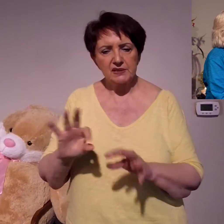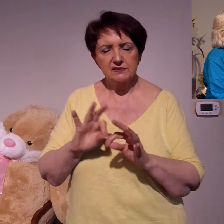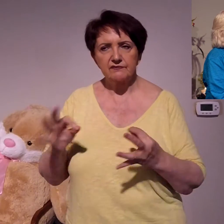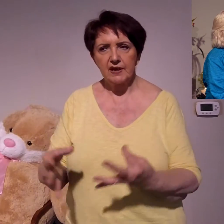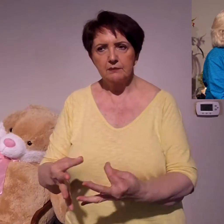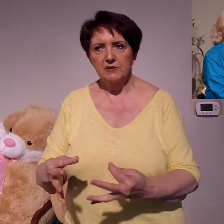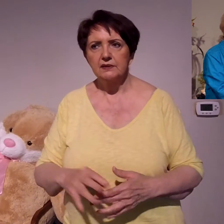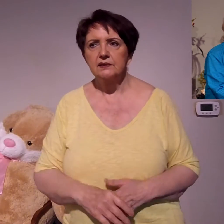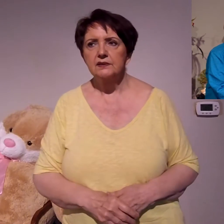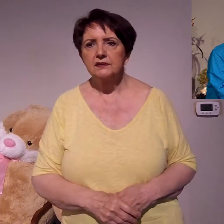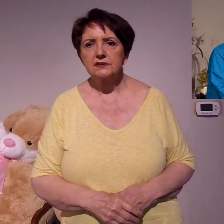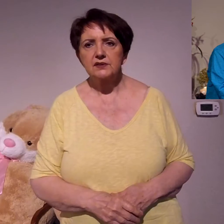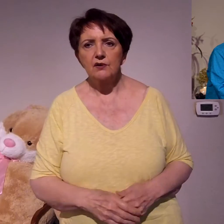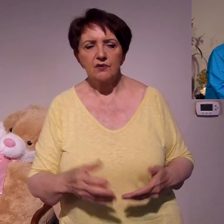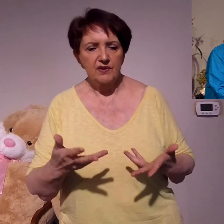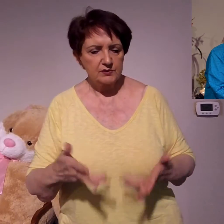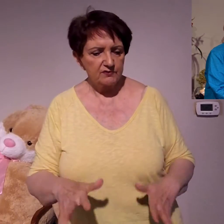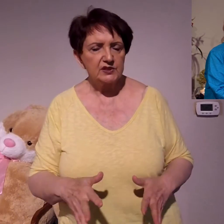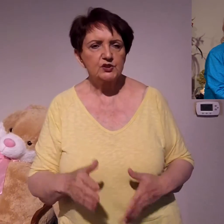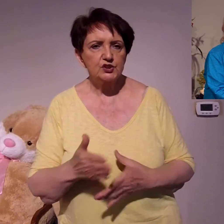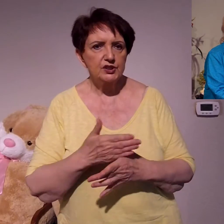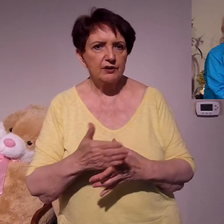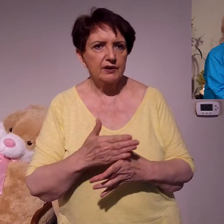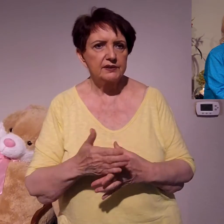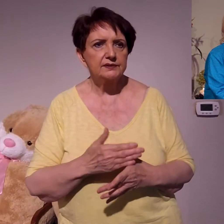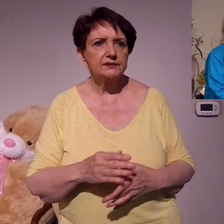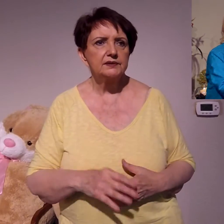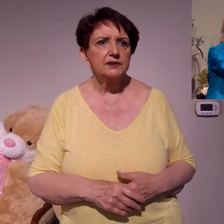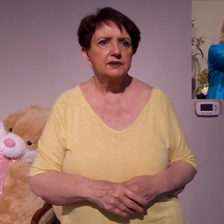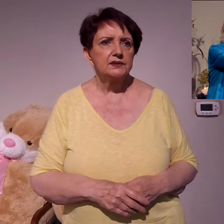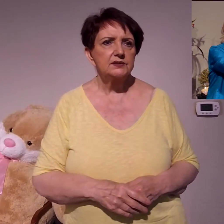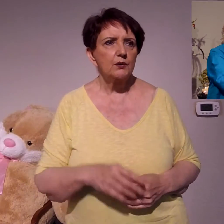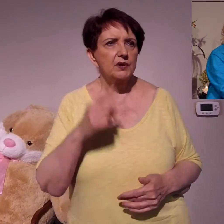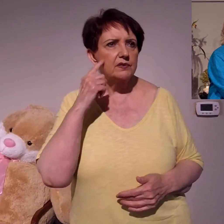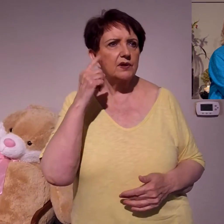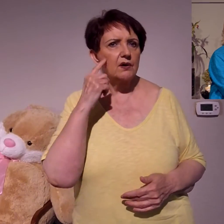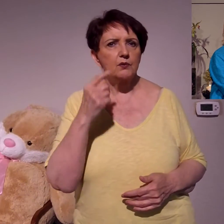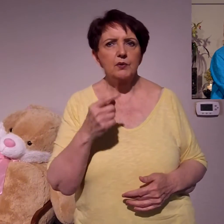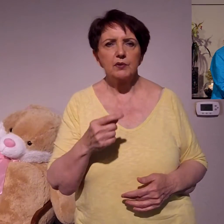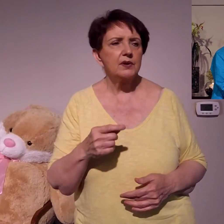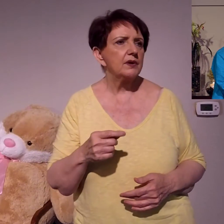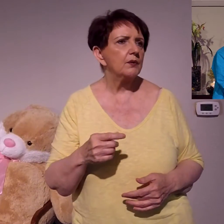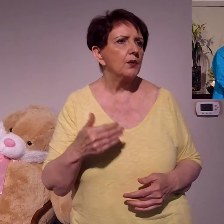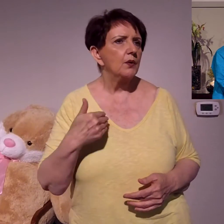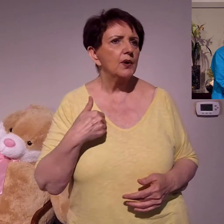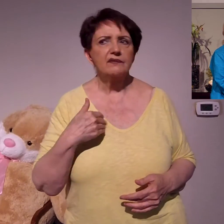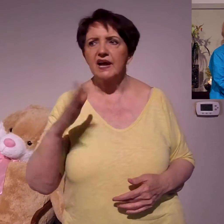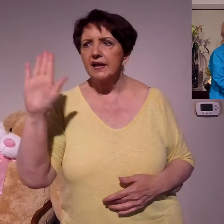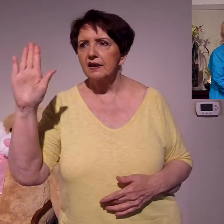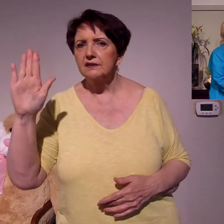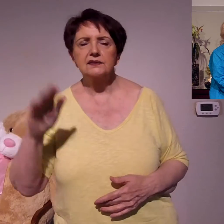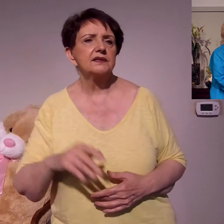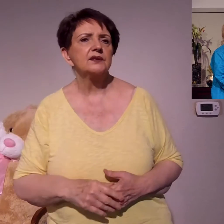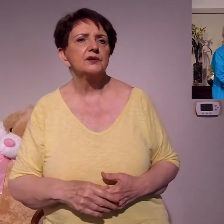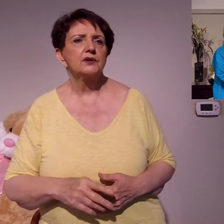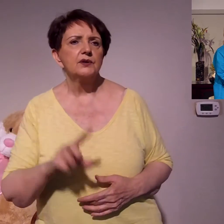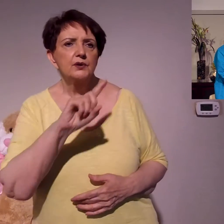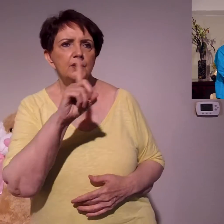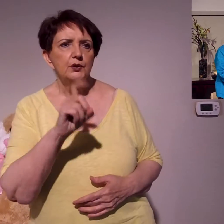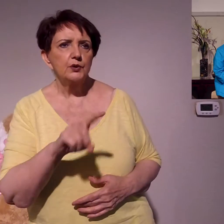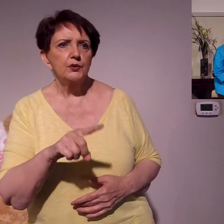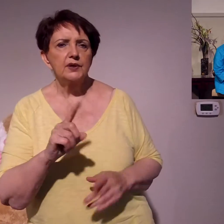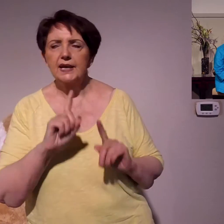was what we had to share, and we thought to kick it off, and so we just thought we've got some hands There's back a hand there. already. So Q&A.